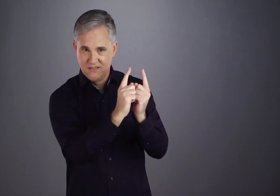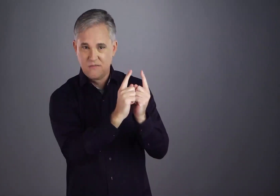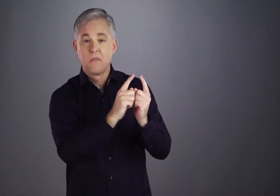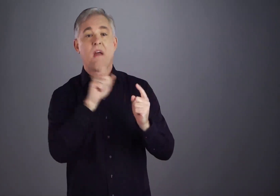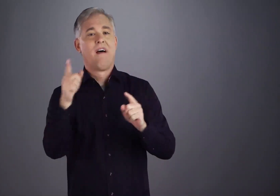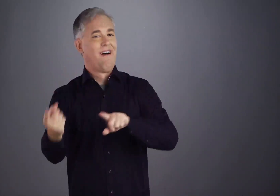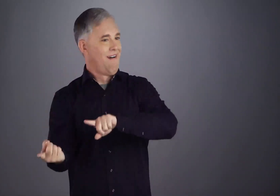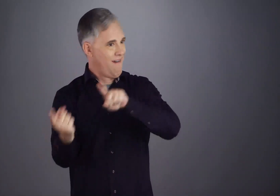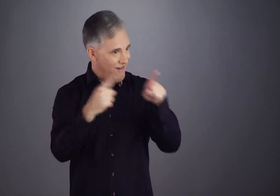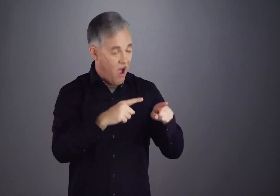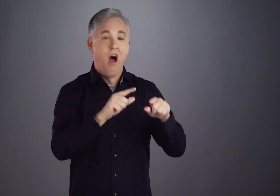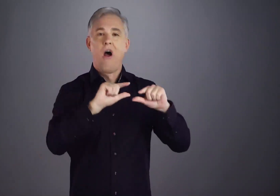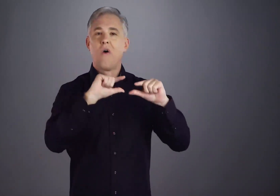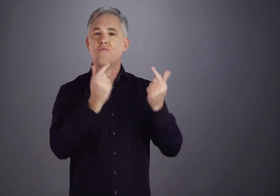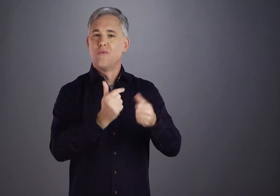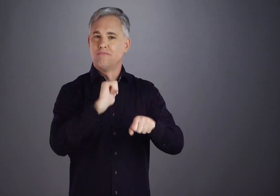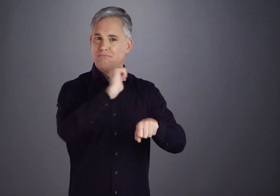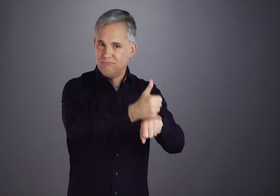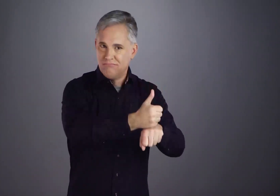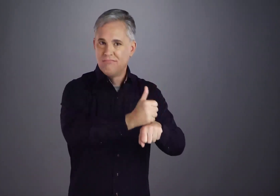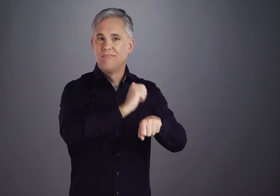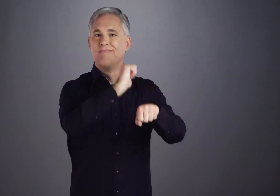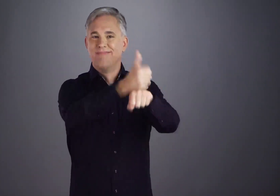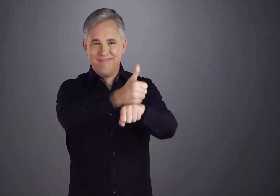the mail as well as by word of mouth.